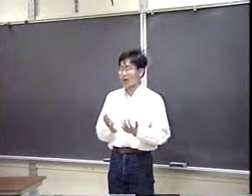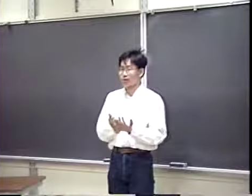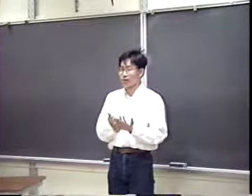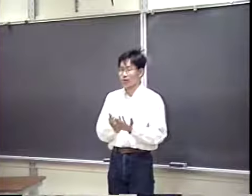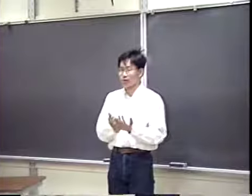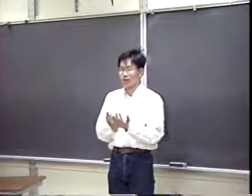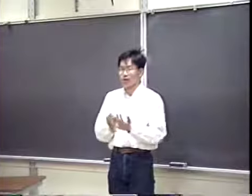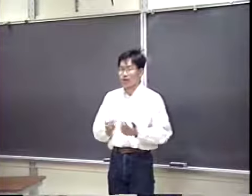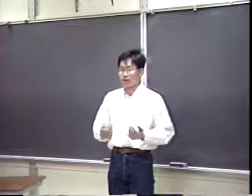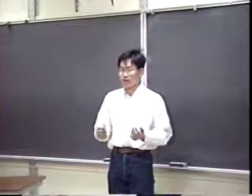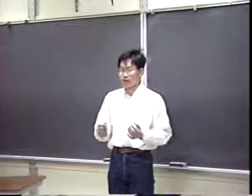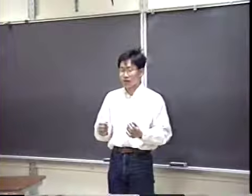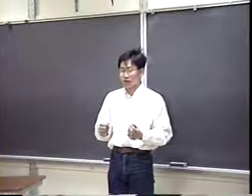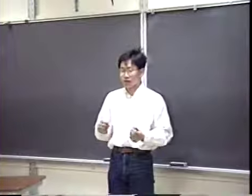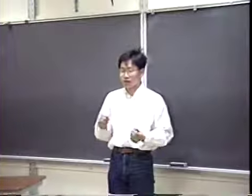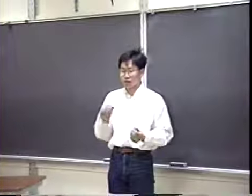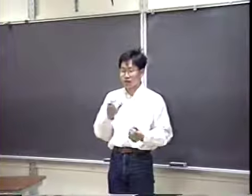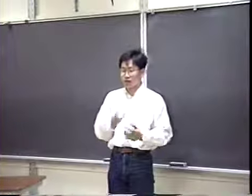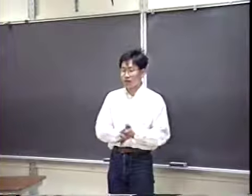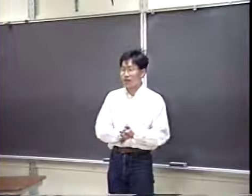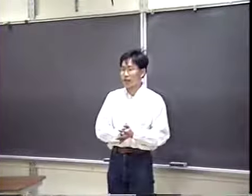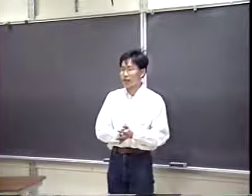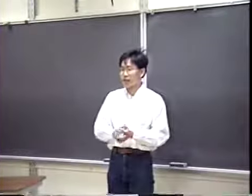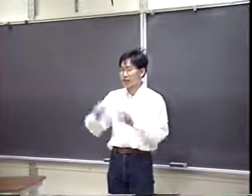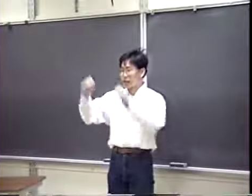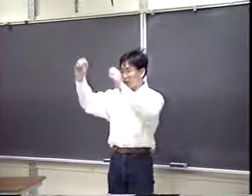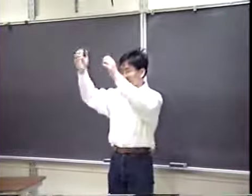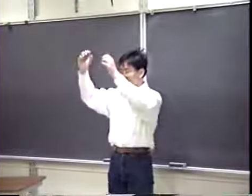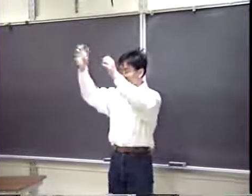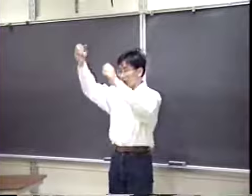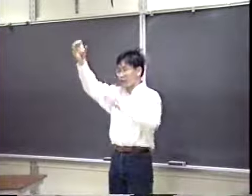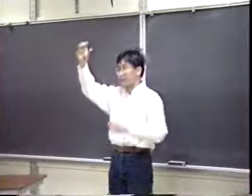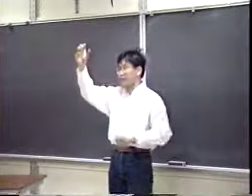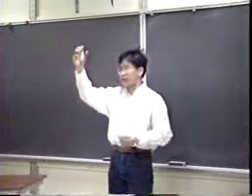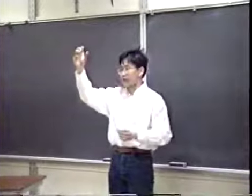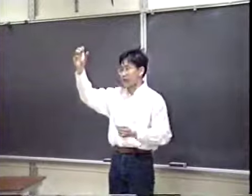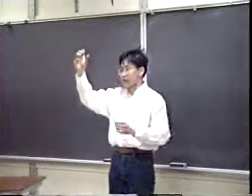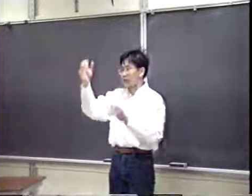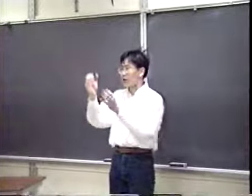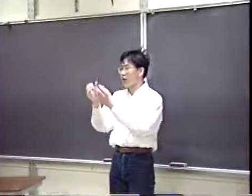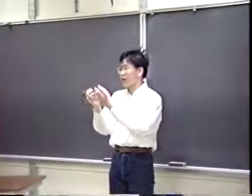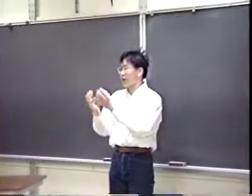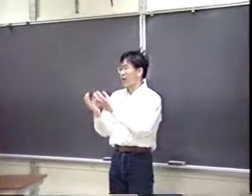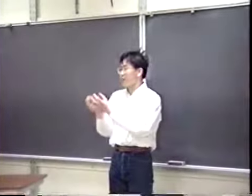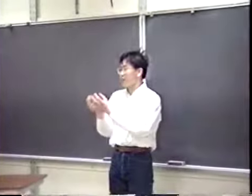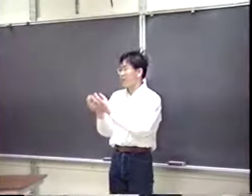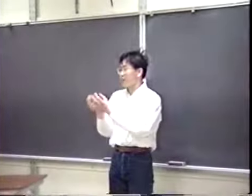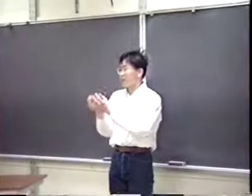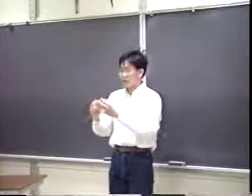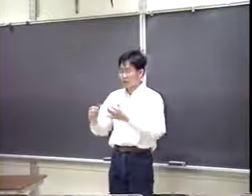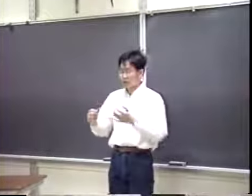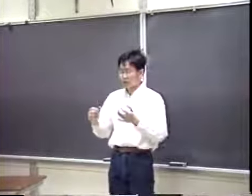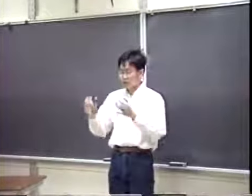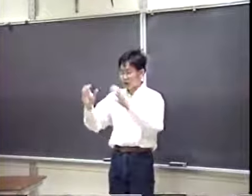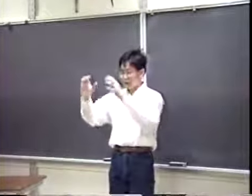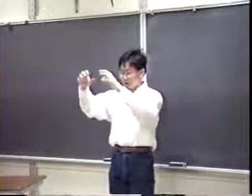go to school. So in the daytime, he catch the insects which burn at night. So he